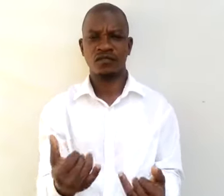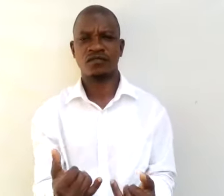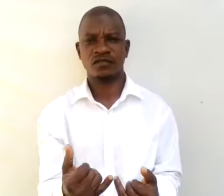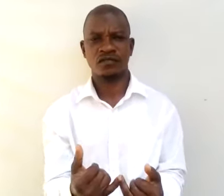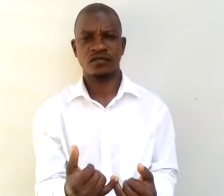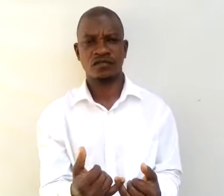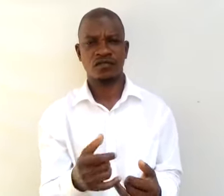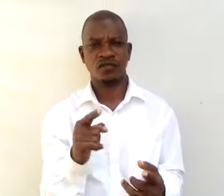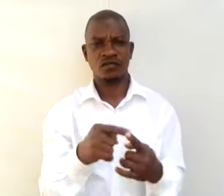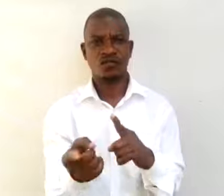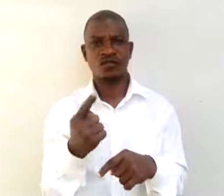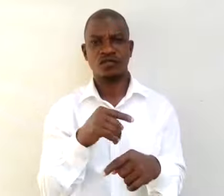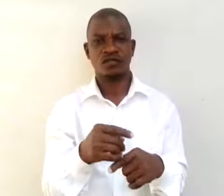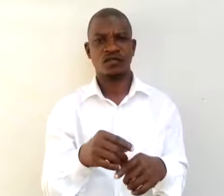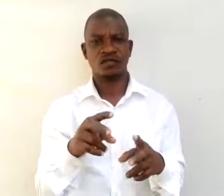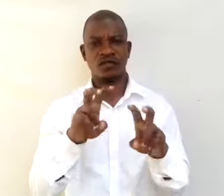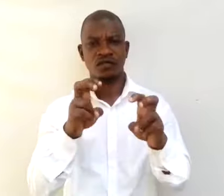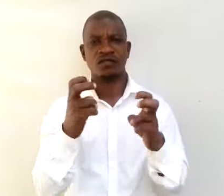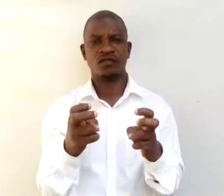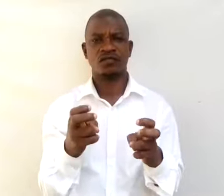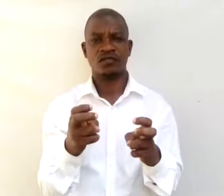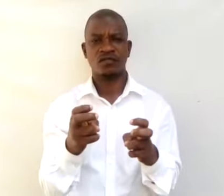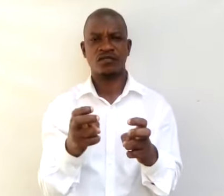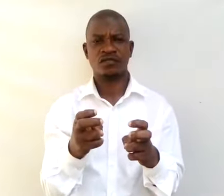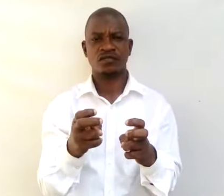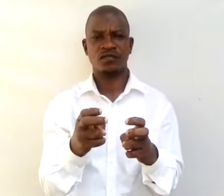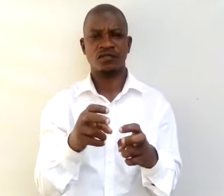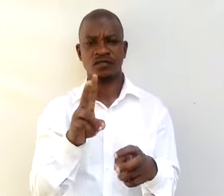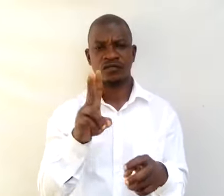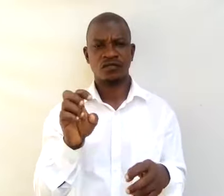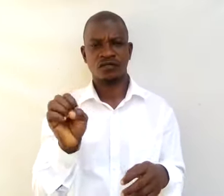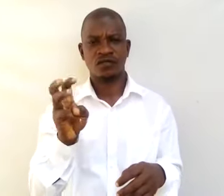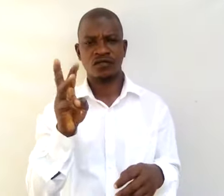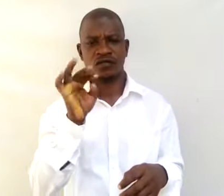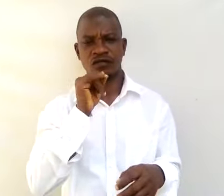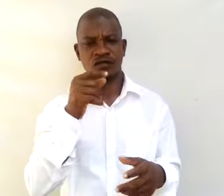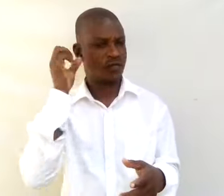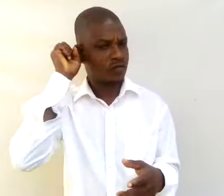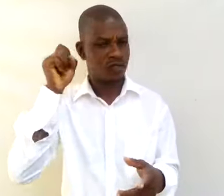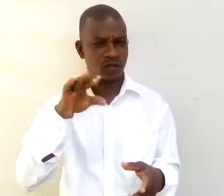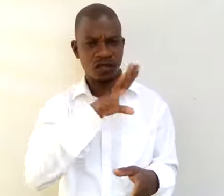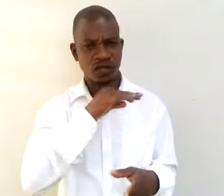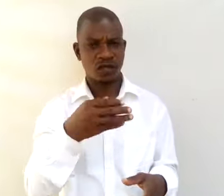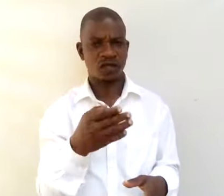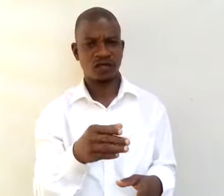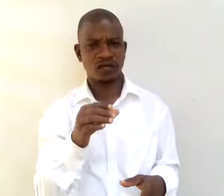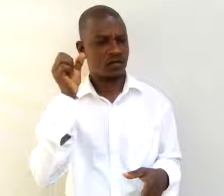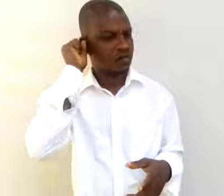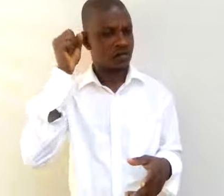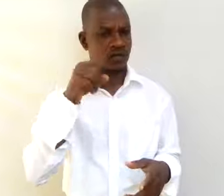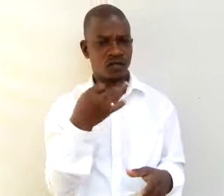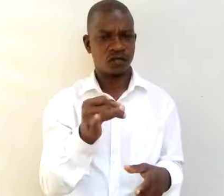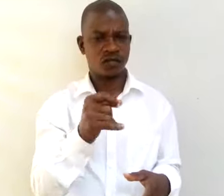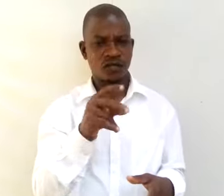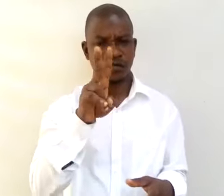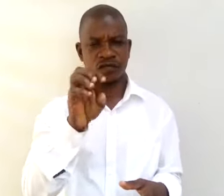to today's topic: vowel sounds and some of the vowel